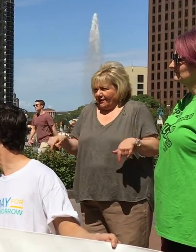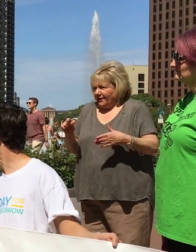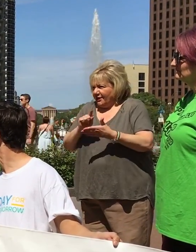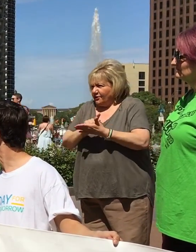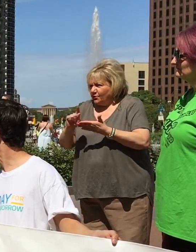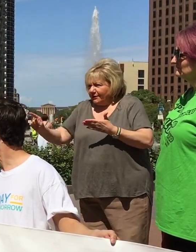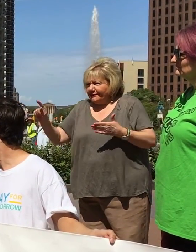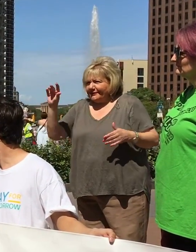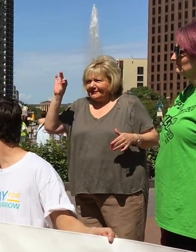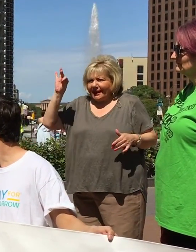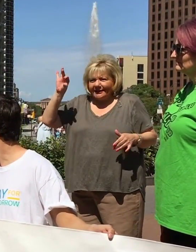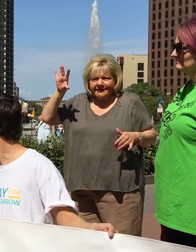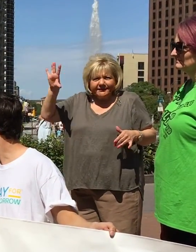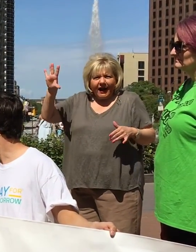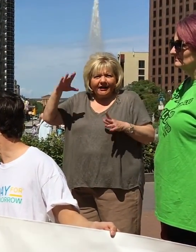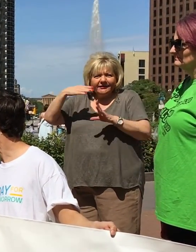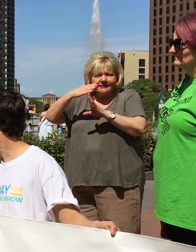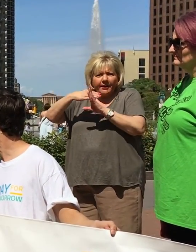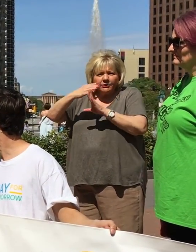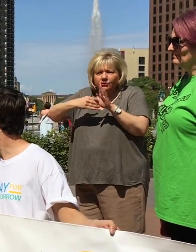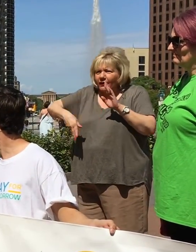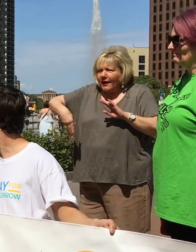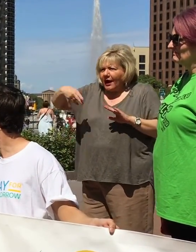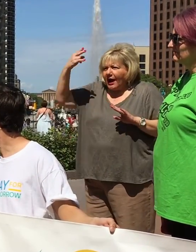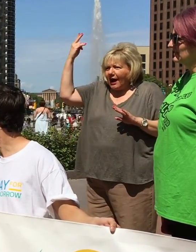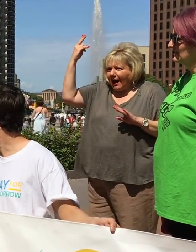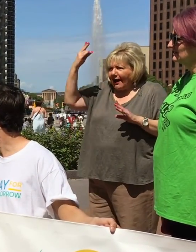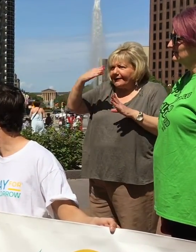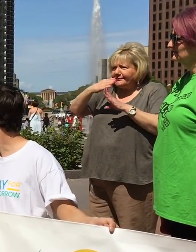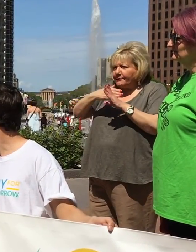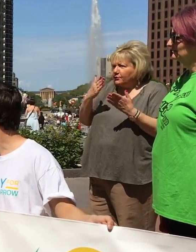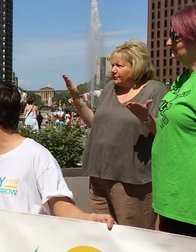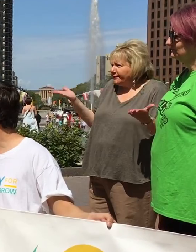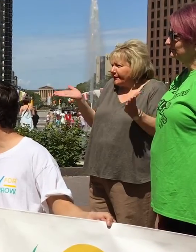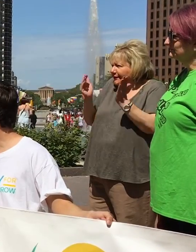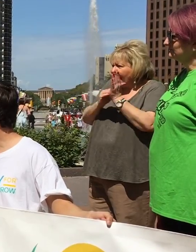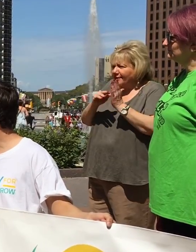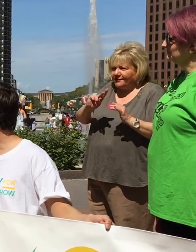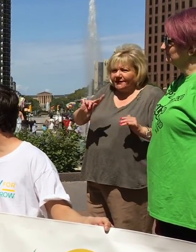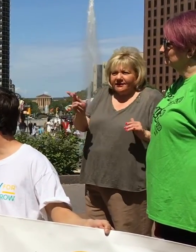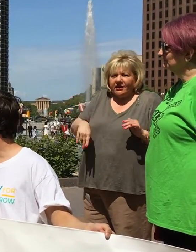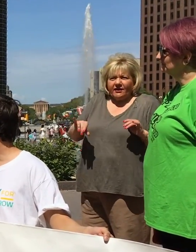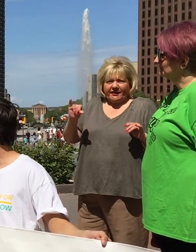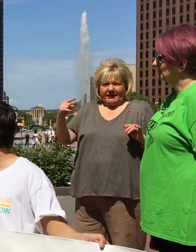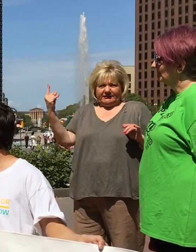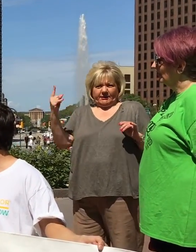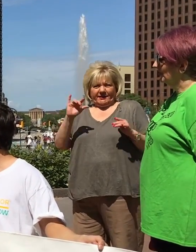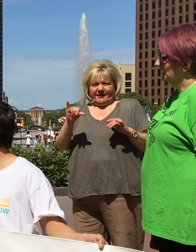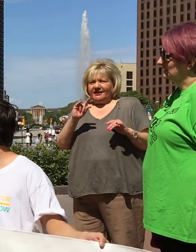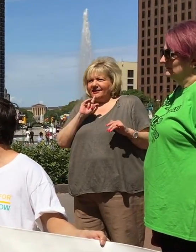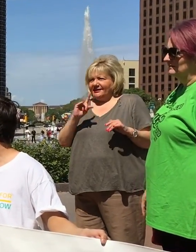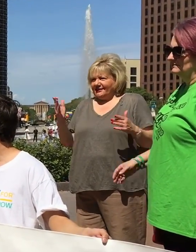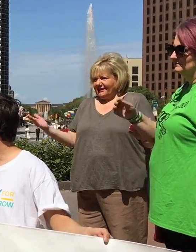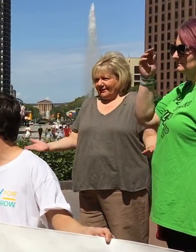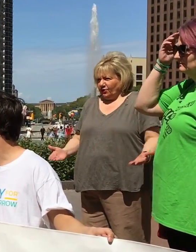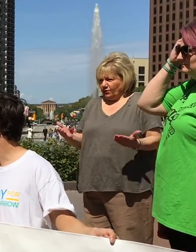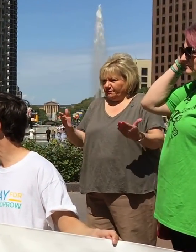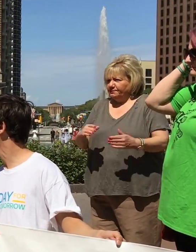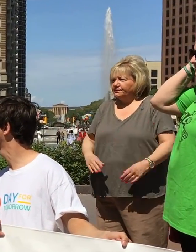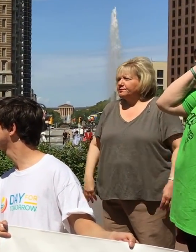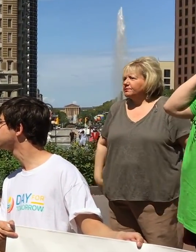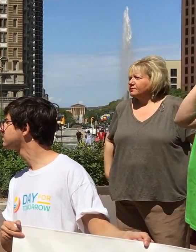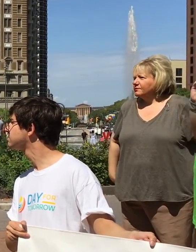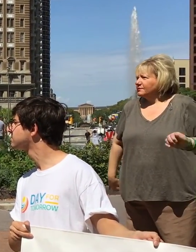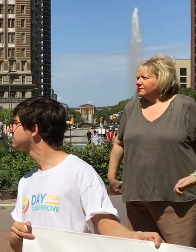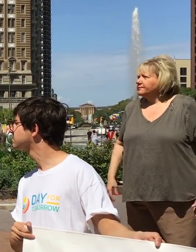going to be 95 or whatever high temperatures this week coming up in Philly. So this is something that's here. Now, we've just